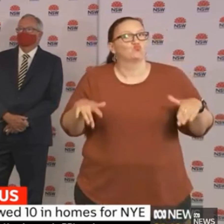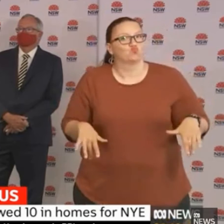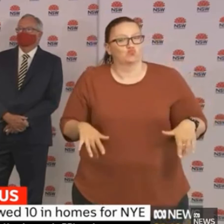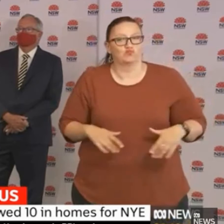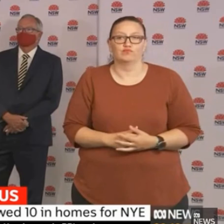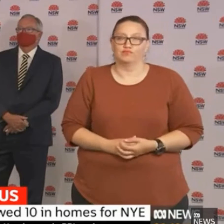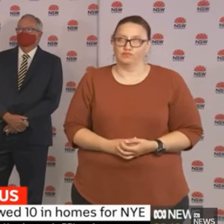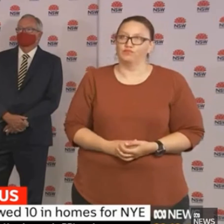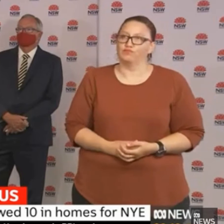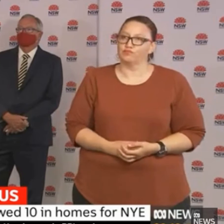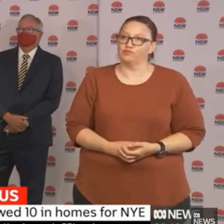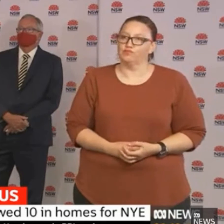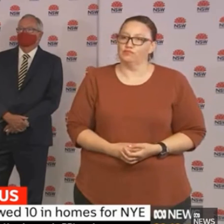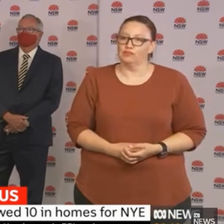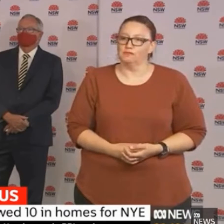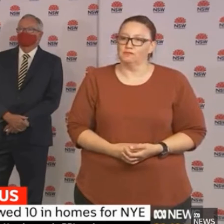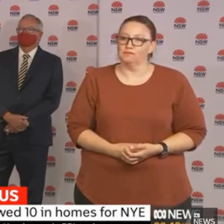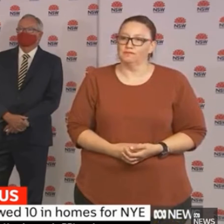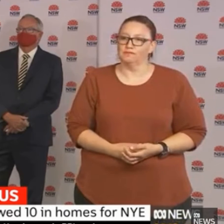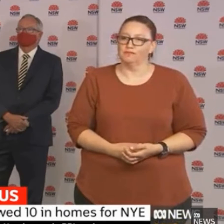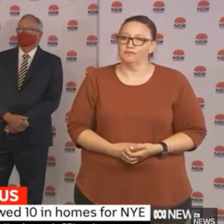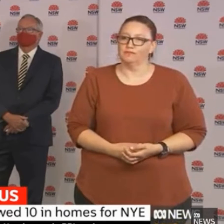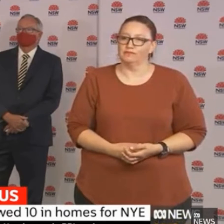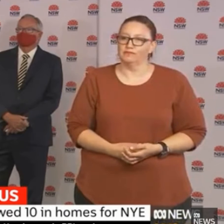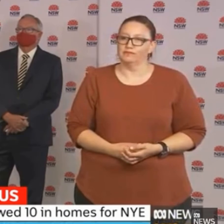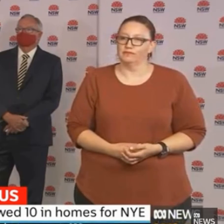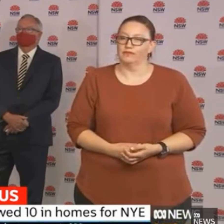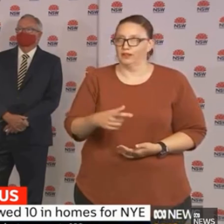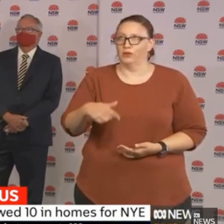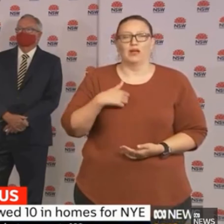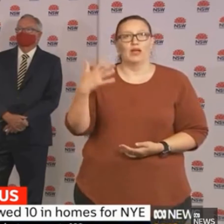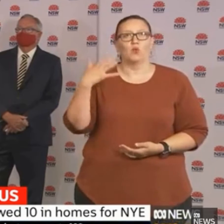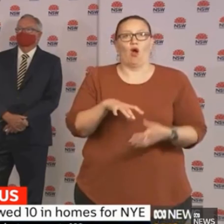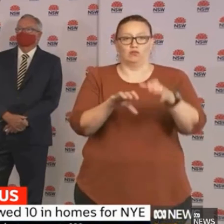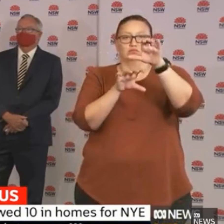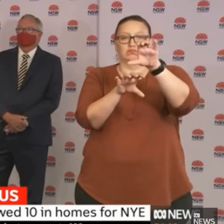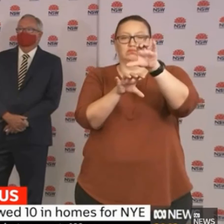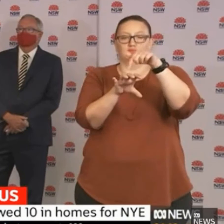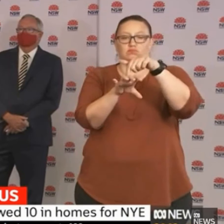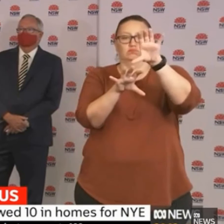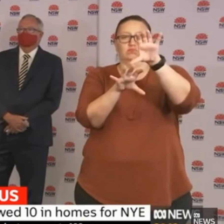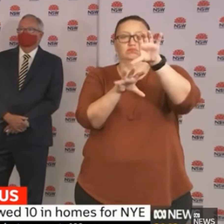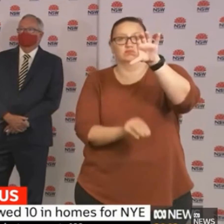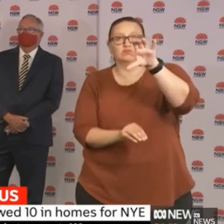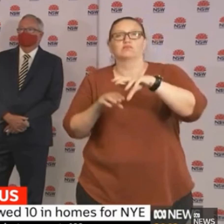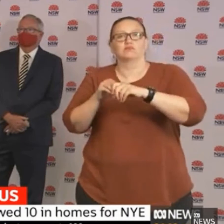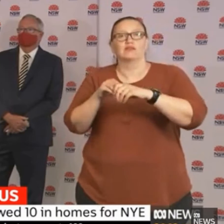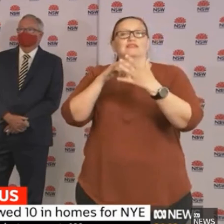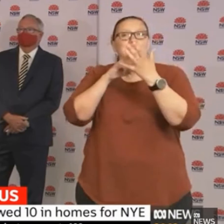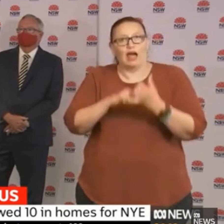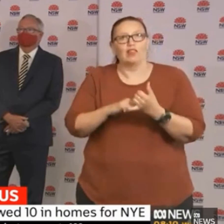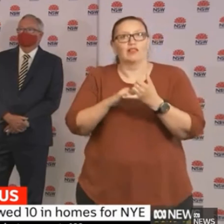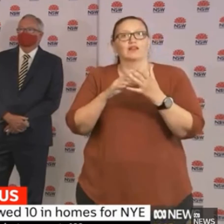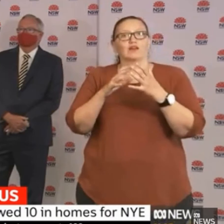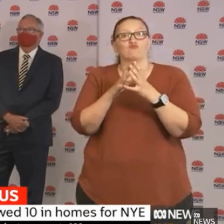morning of the 2nd. But obviously our aim is to incorporate that southern zone of the Northern Beaches into Greater Sydney as soon as